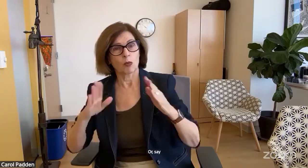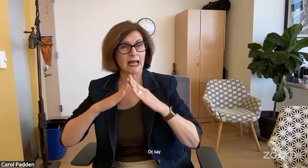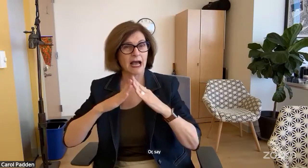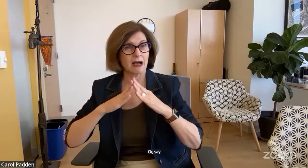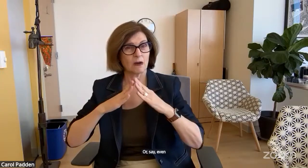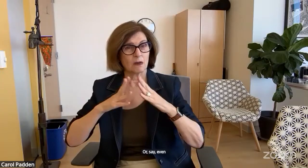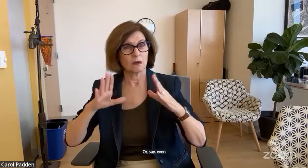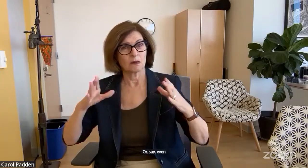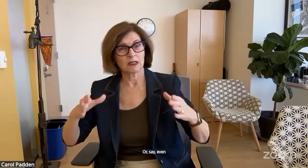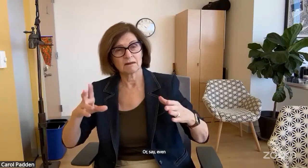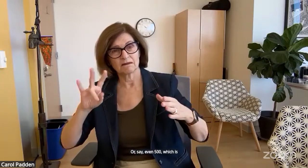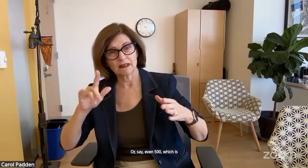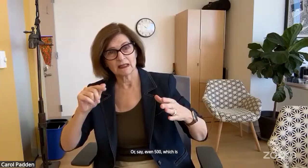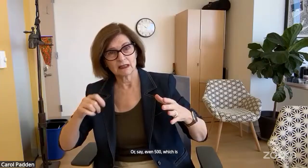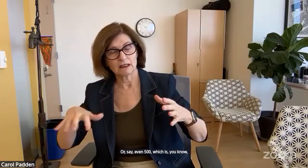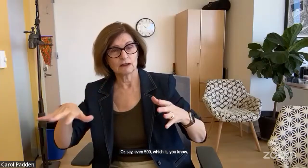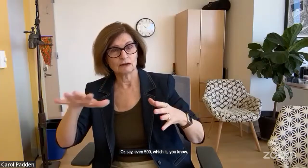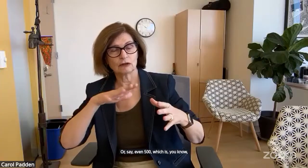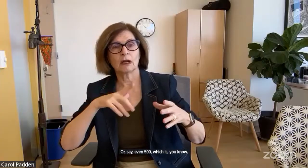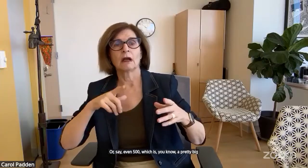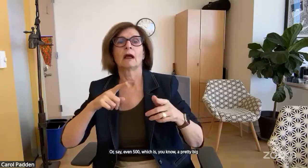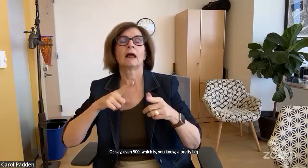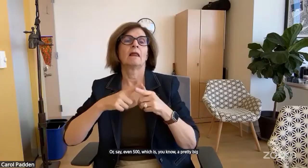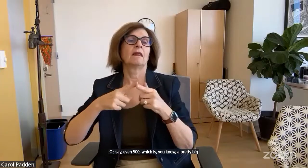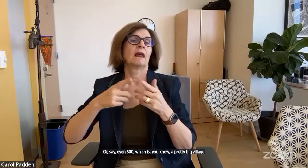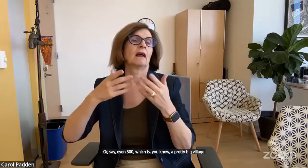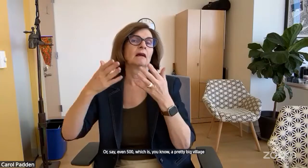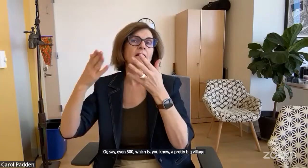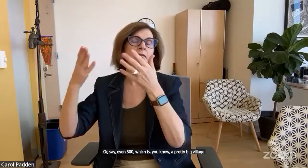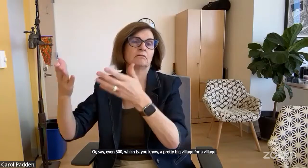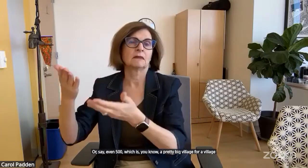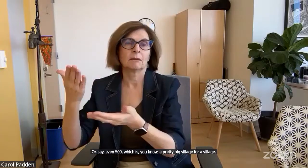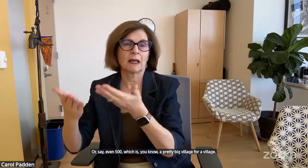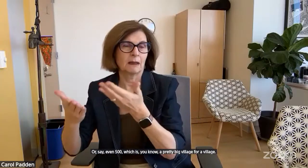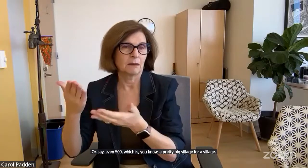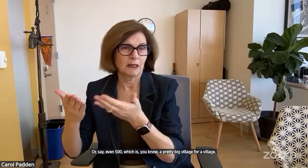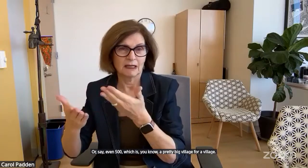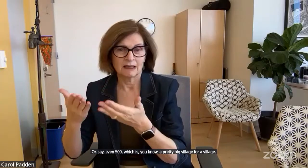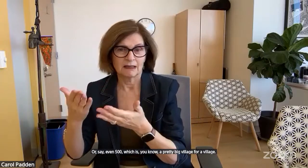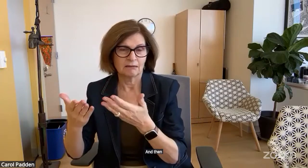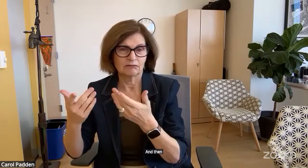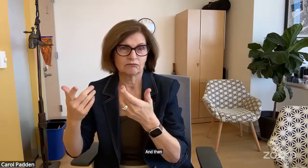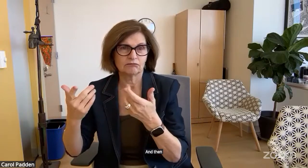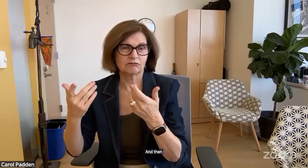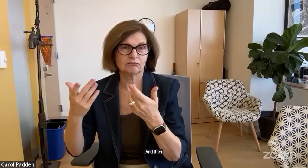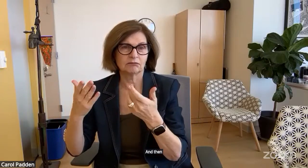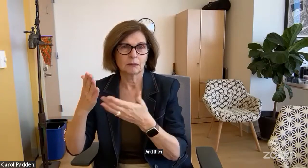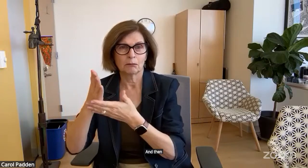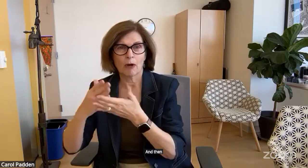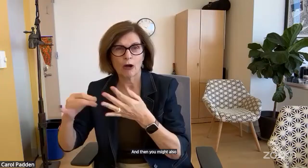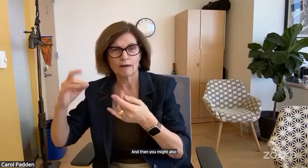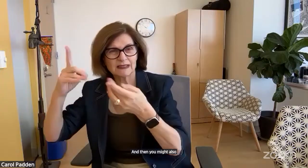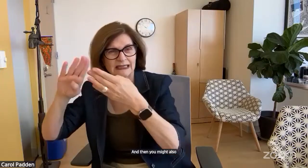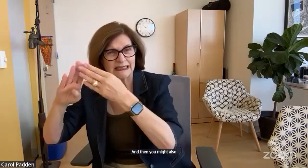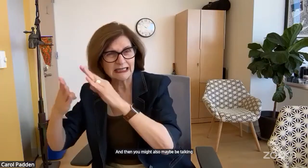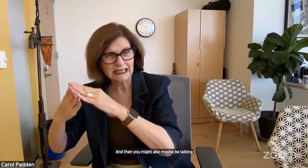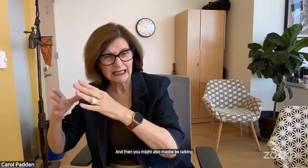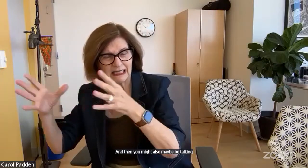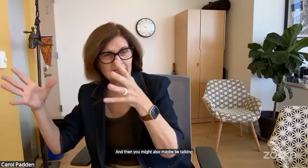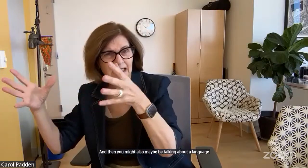500, which is, a pretty big village for a village. And then you might also maybe be talking about a language where maybe